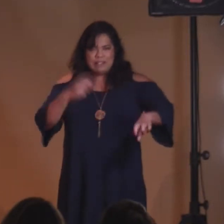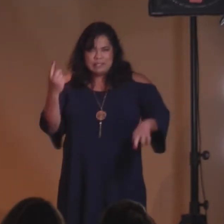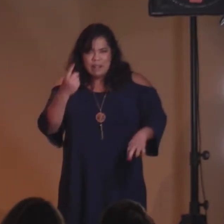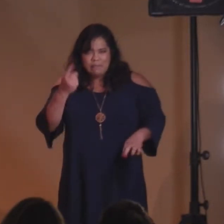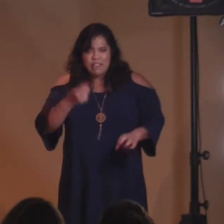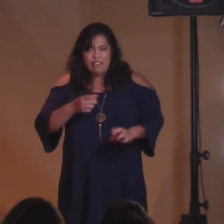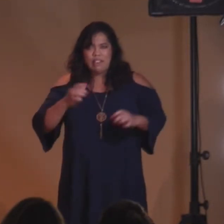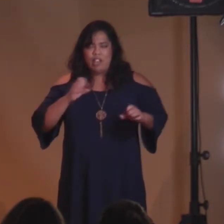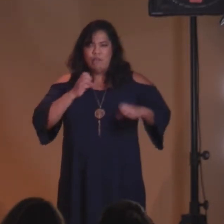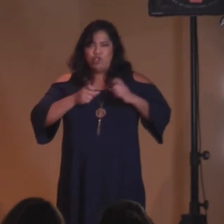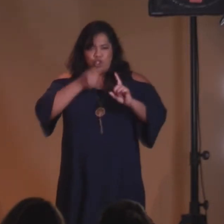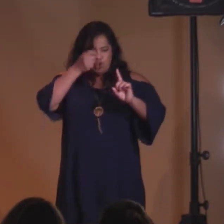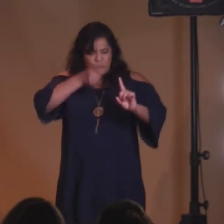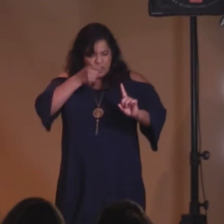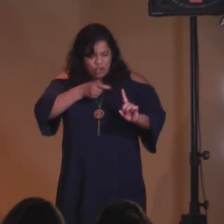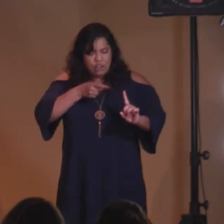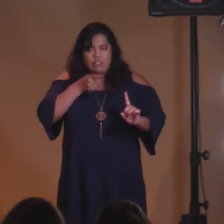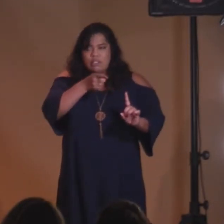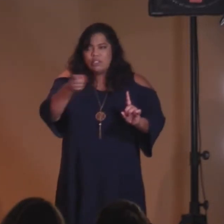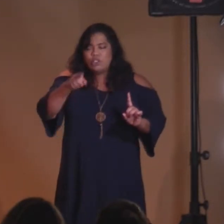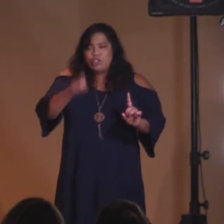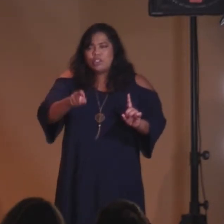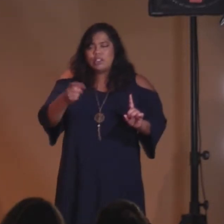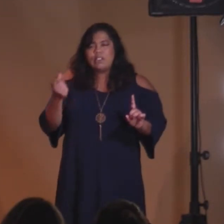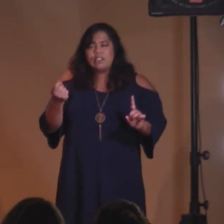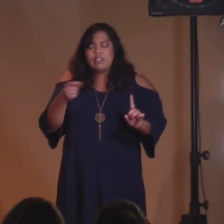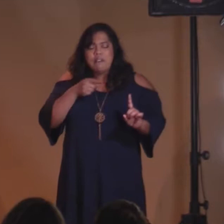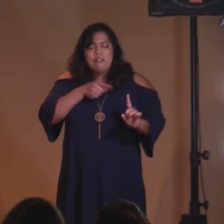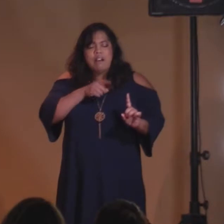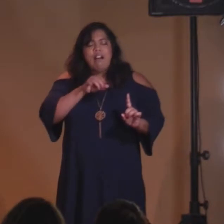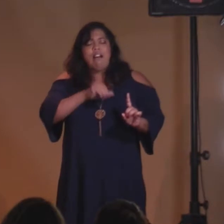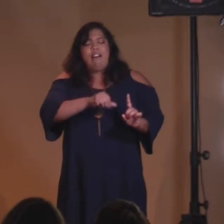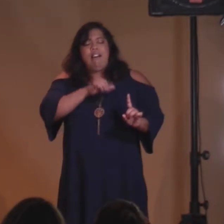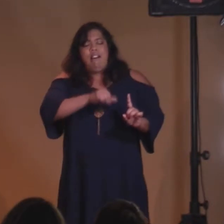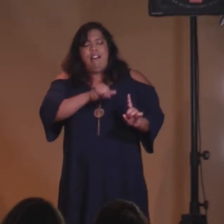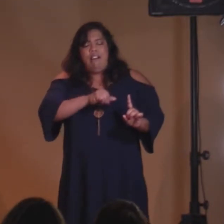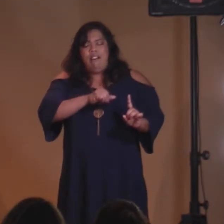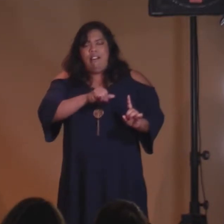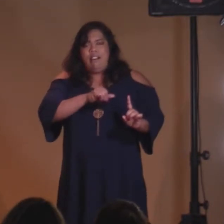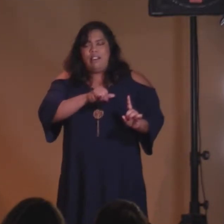Breathe through it. Make the song louder.